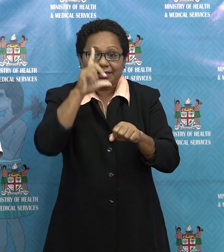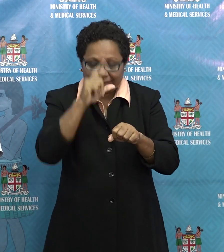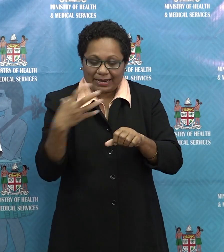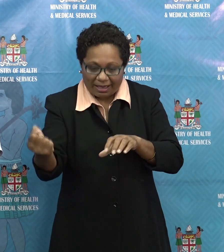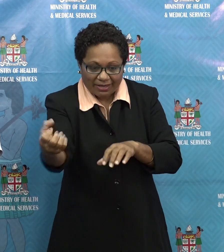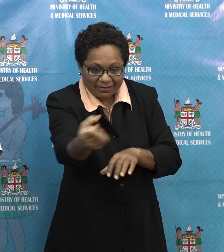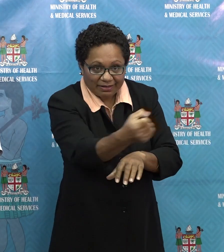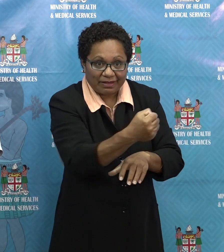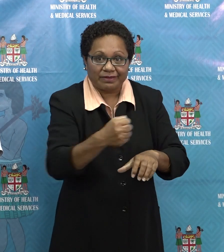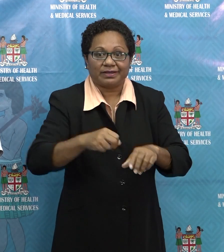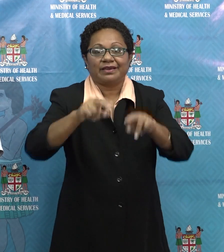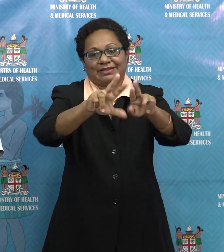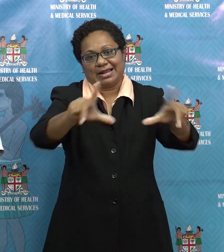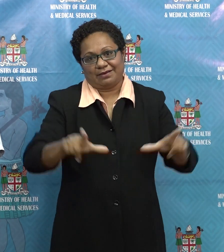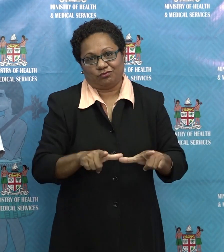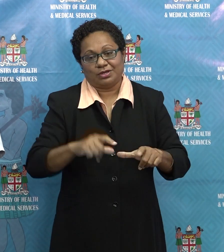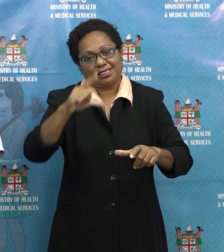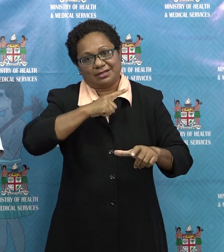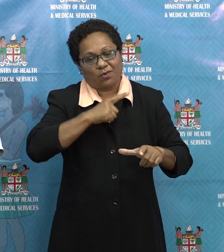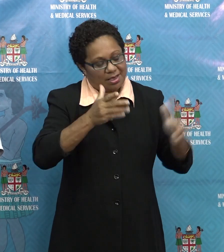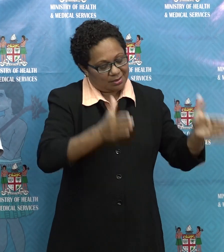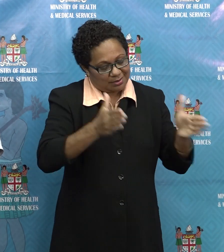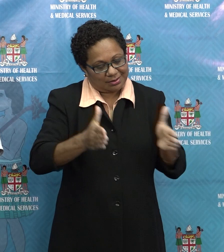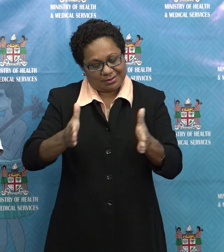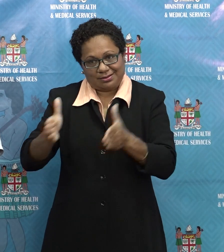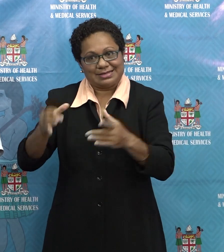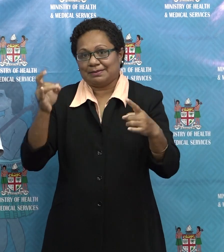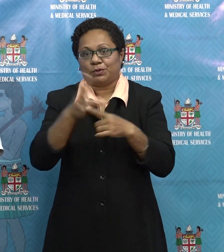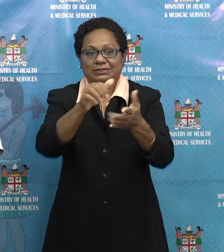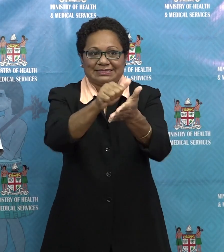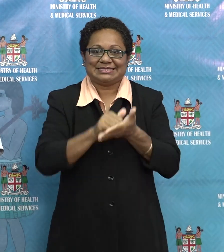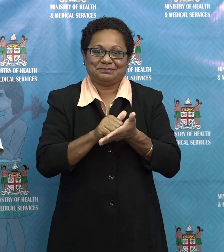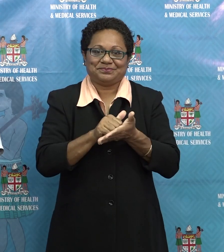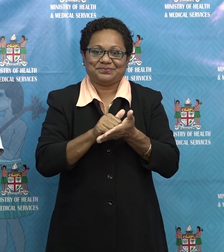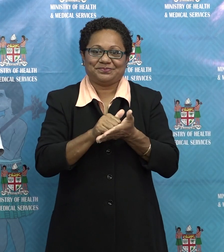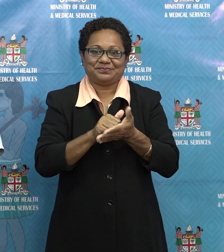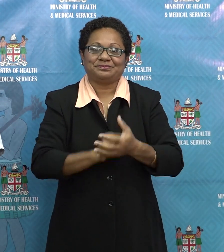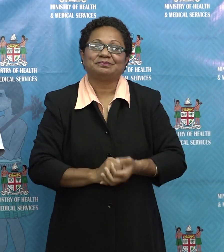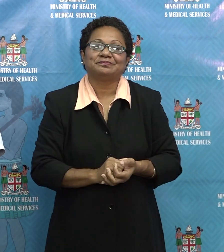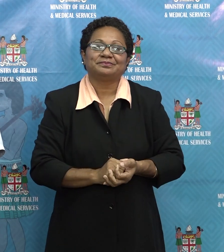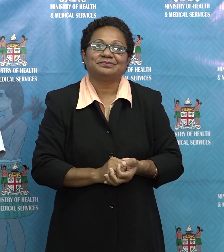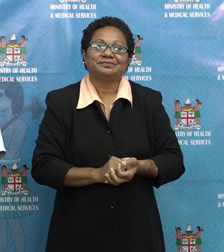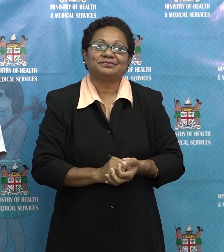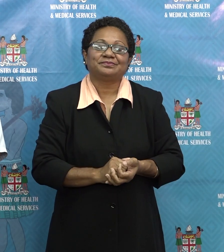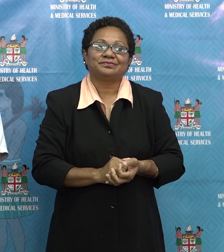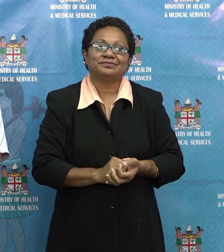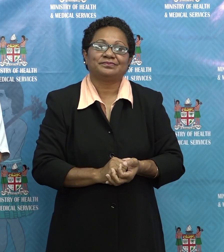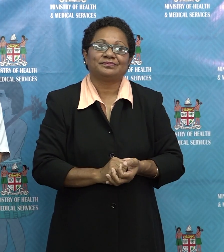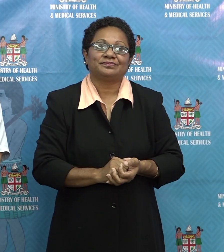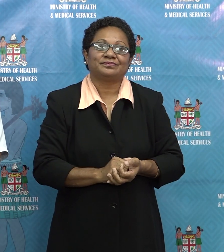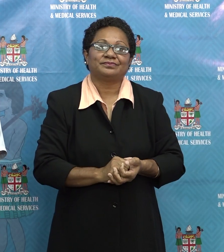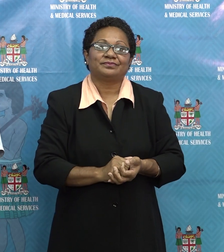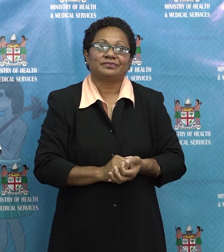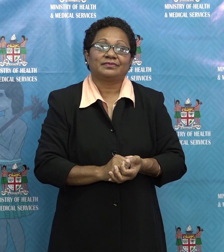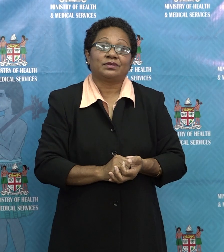enforced, as must other restrictions that we have in place. When the data tells us to proceed